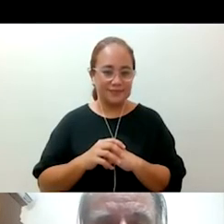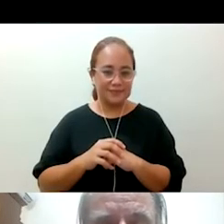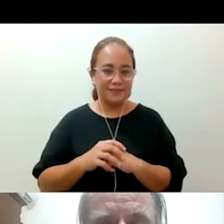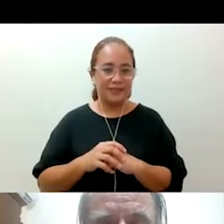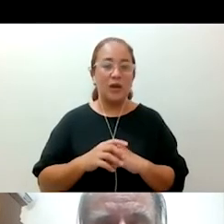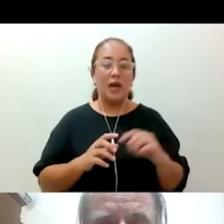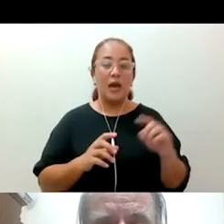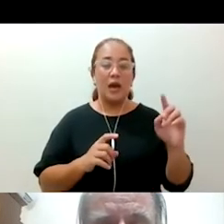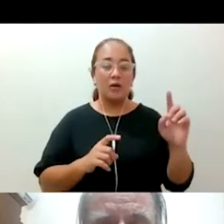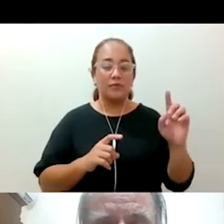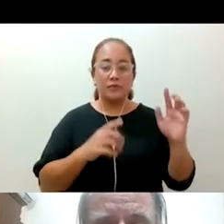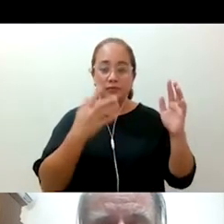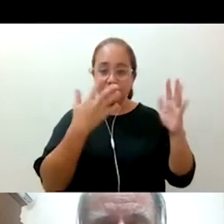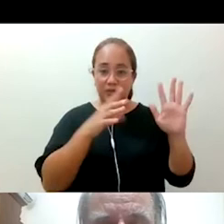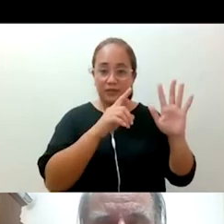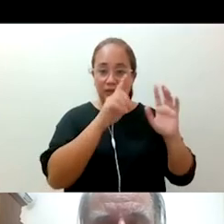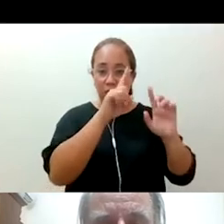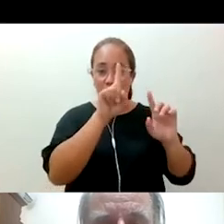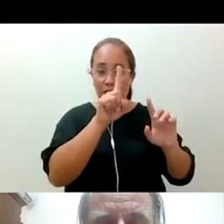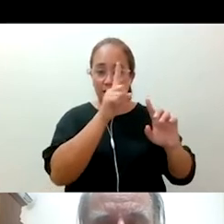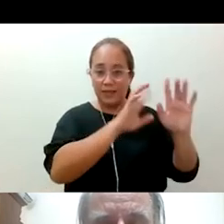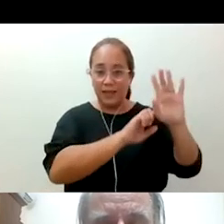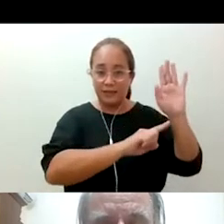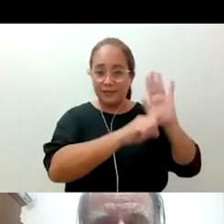Only one-handed signs.